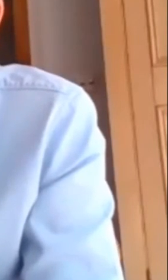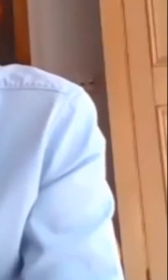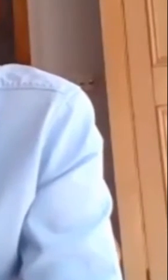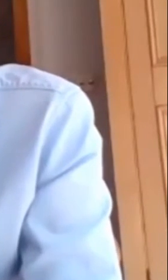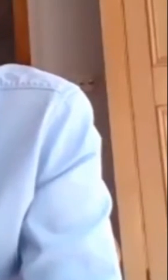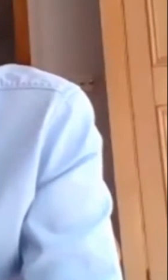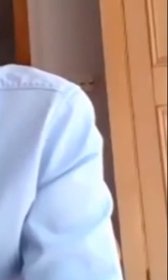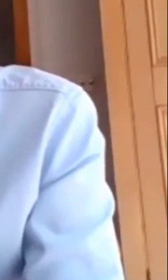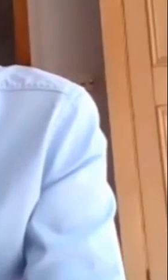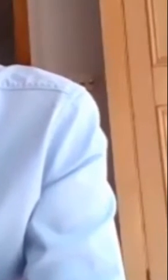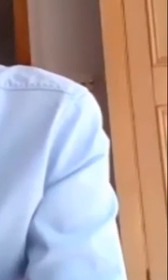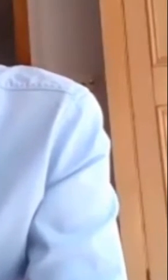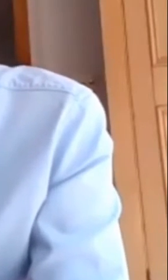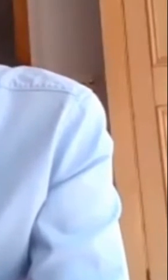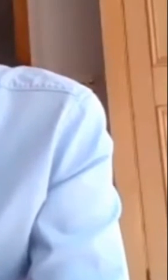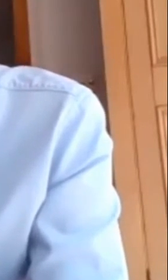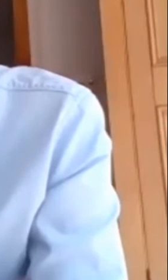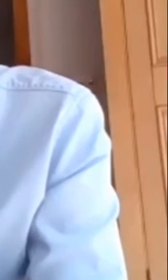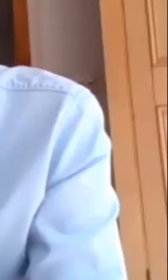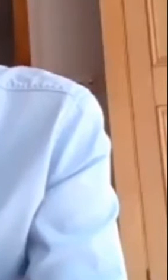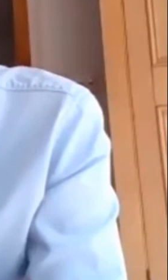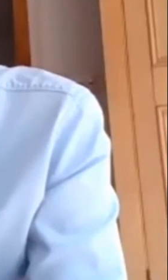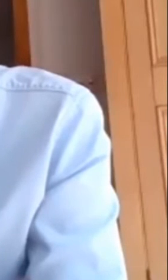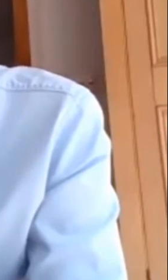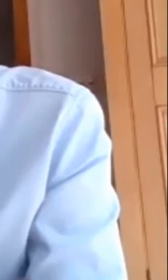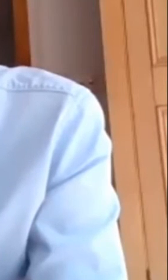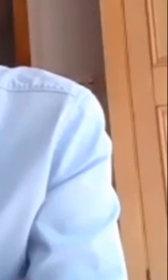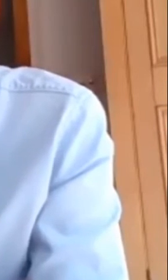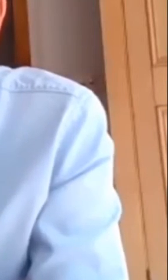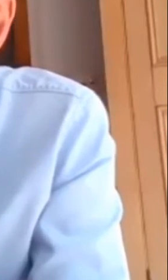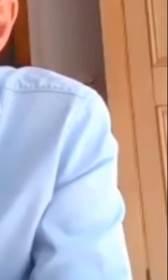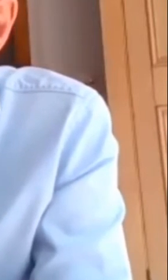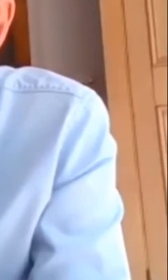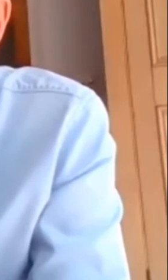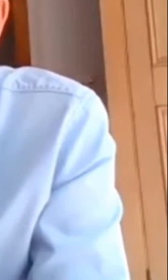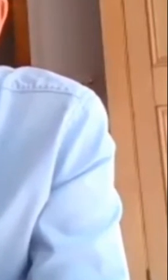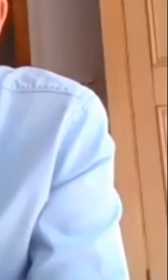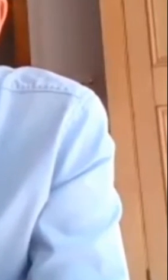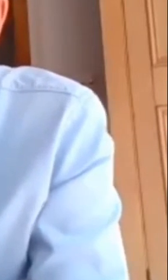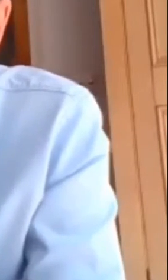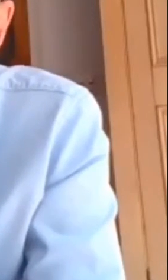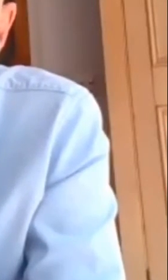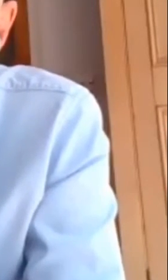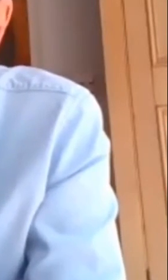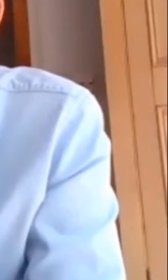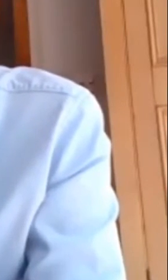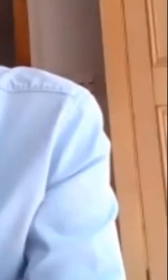work. Wales TUC have just told me that they've looked at the draft guidelines from the